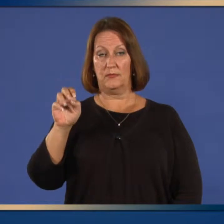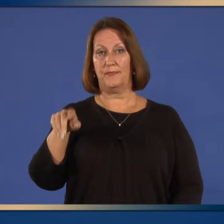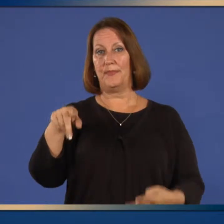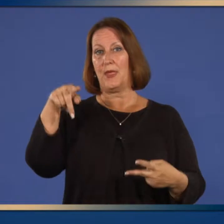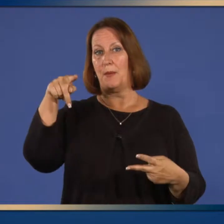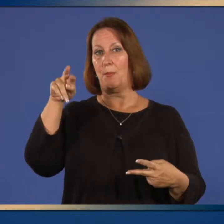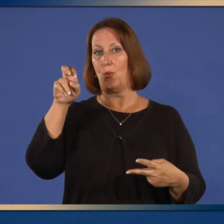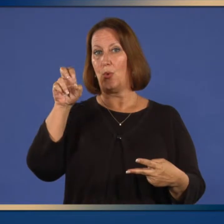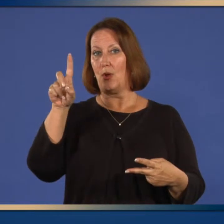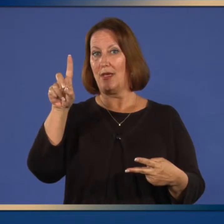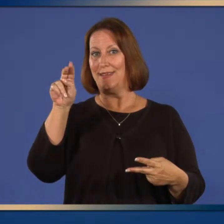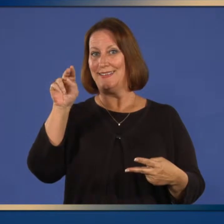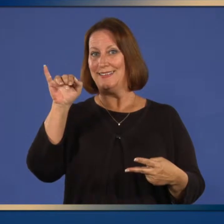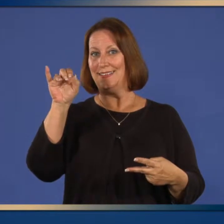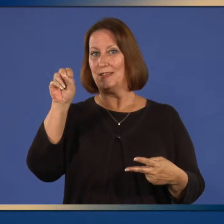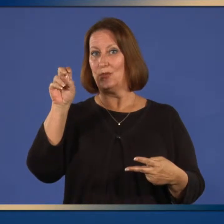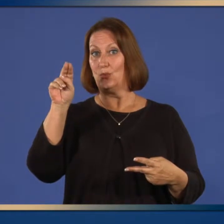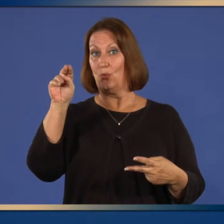prednisone,